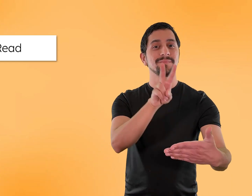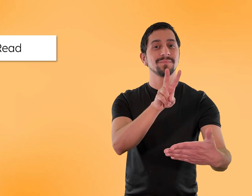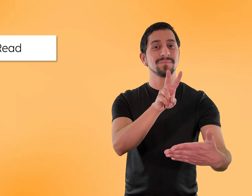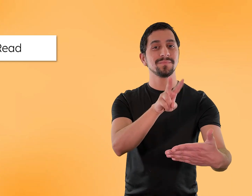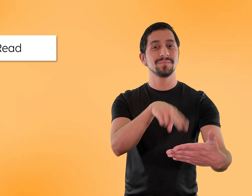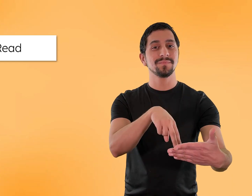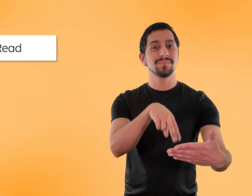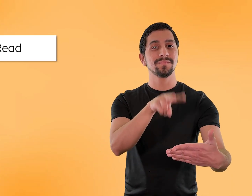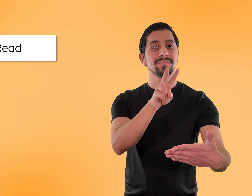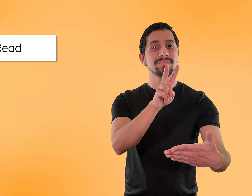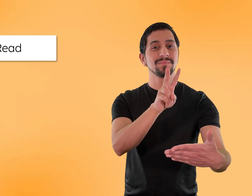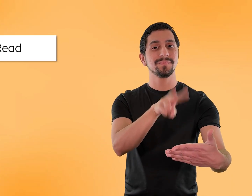Read.